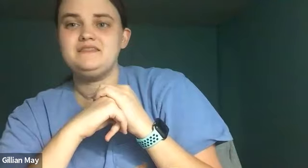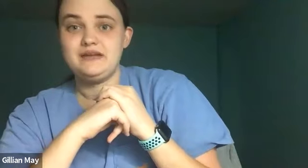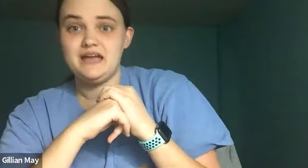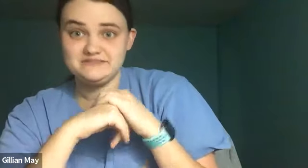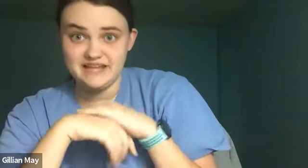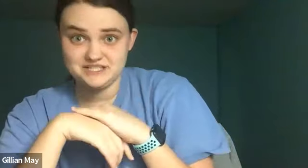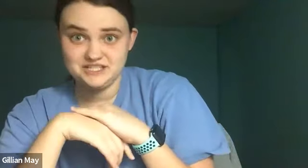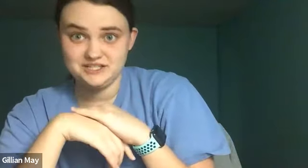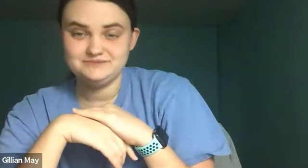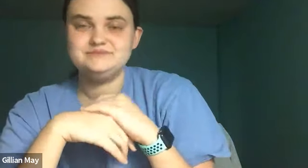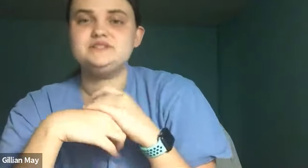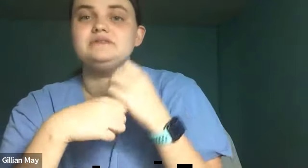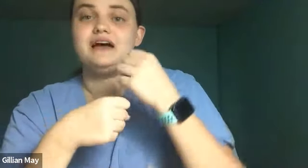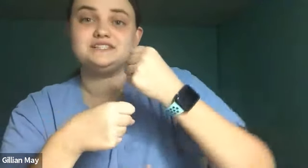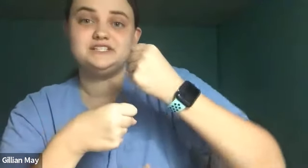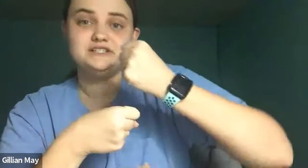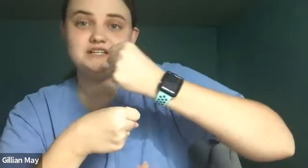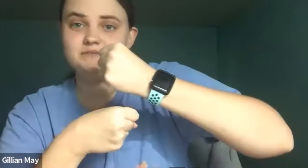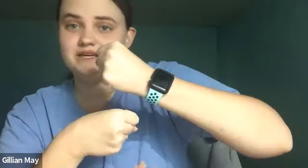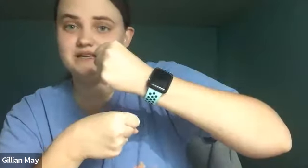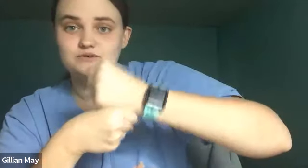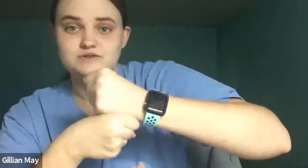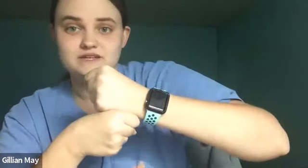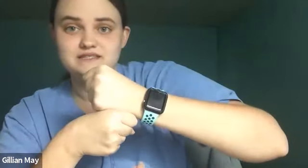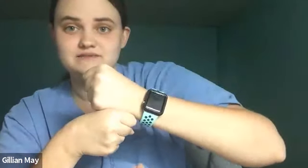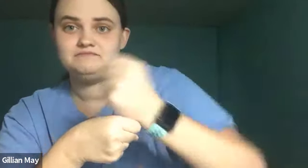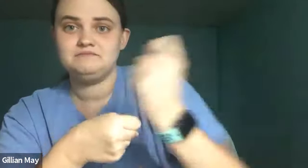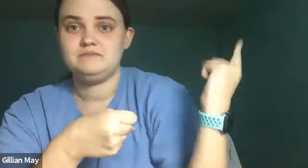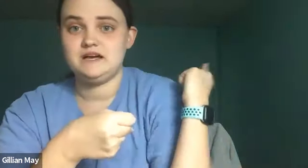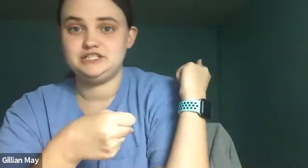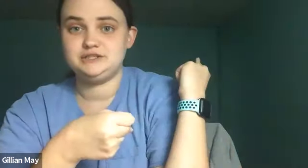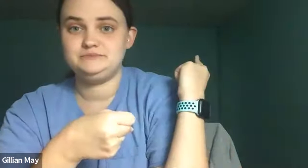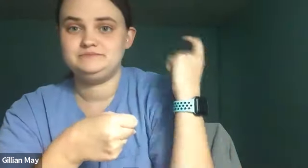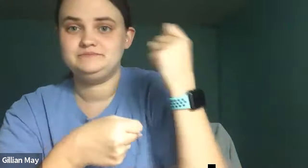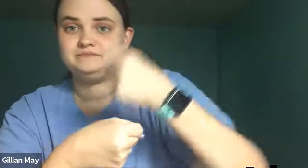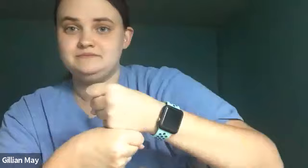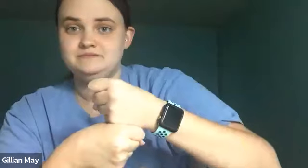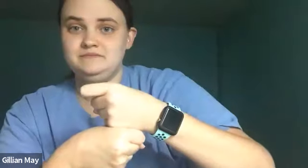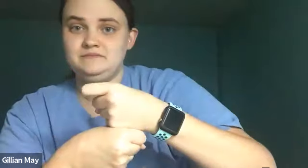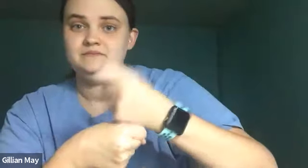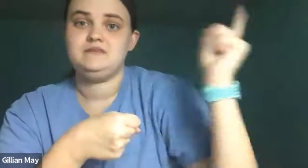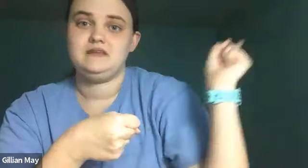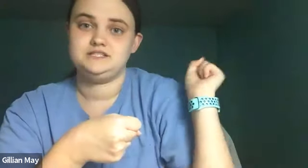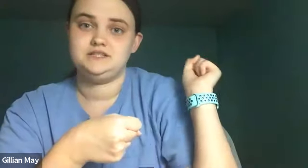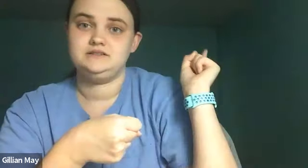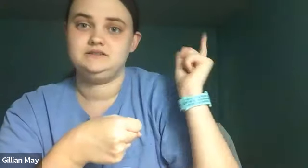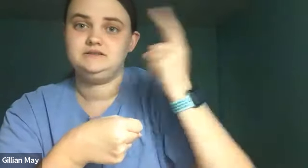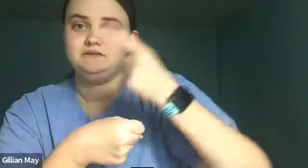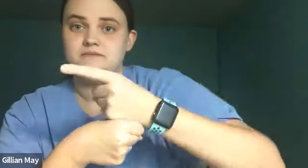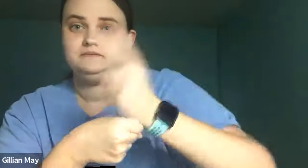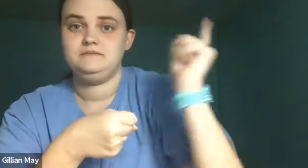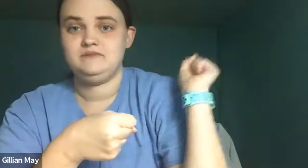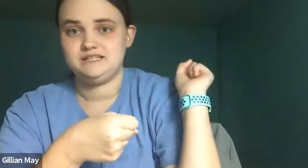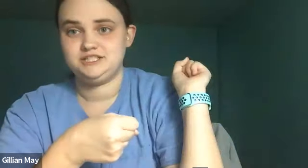Then we have last year. So last year is going to be, again, those fists, last year, last year, last